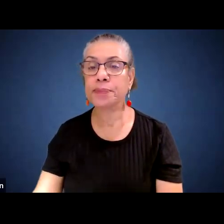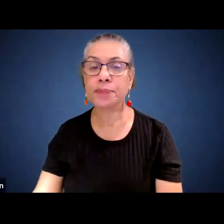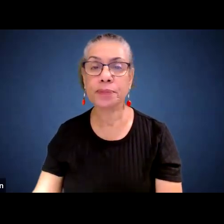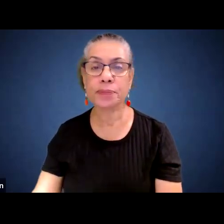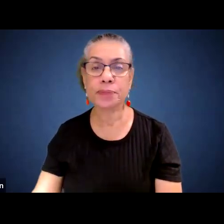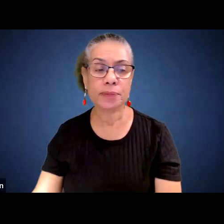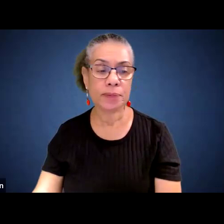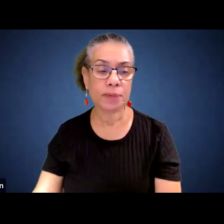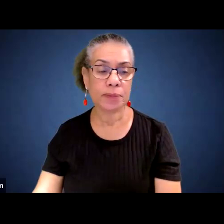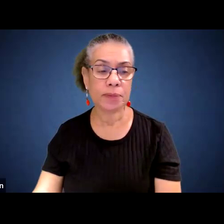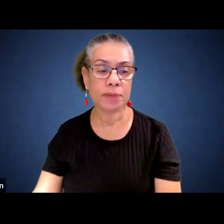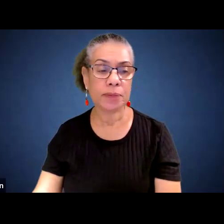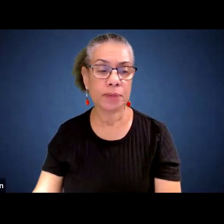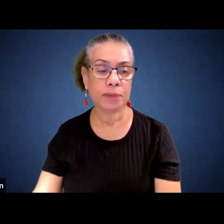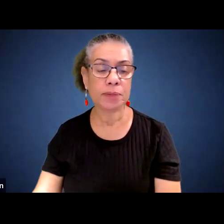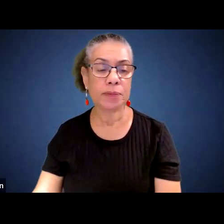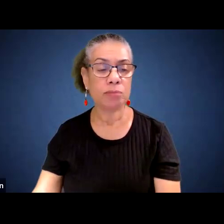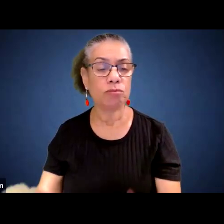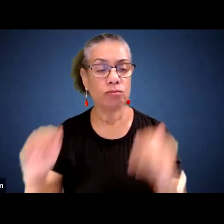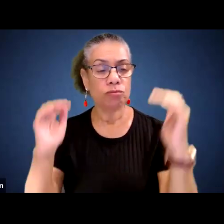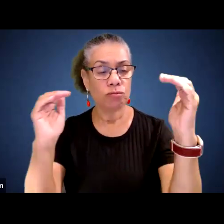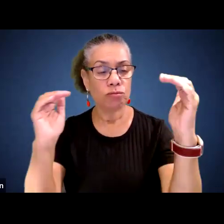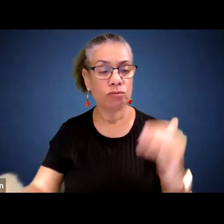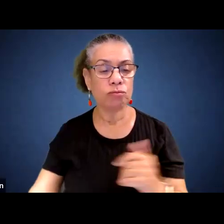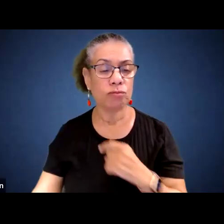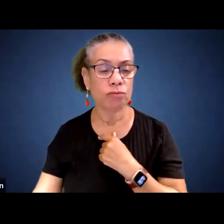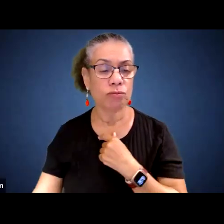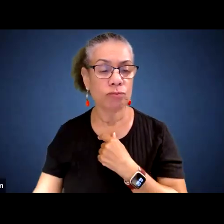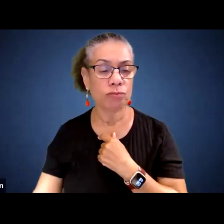Lynn and Christine are not in the meeting. Wanha Chen.